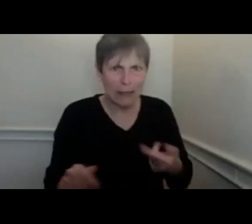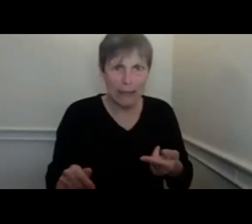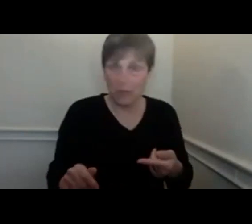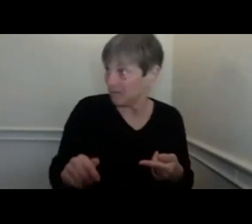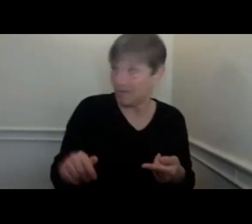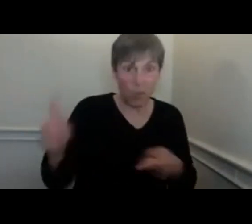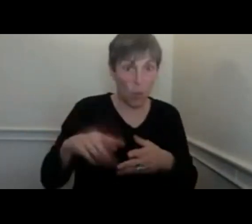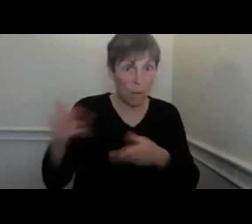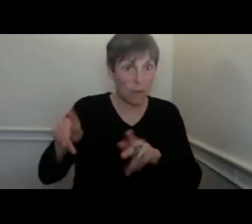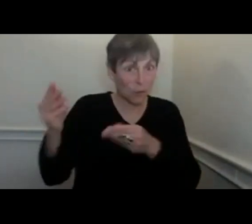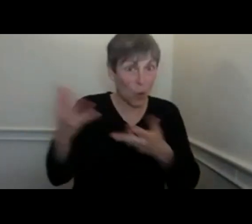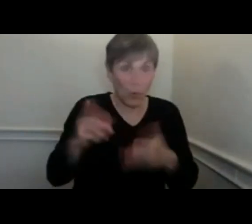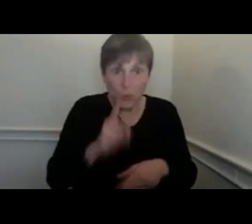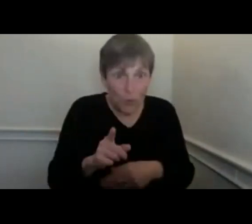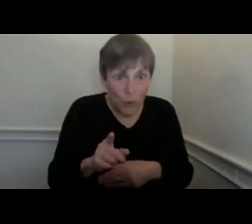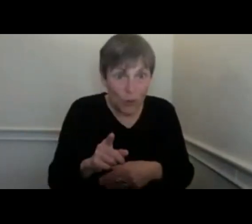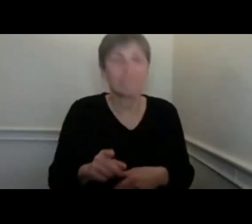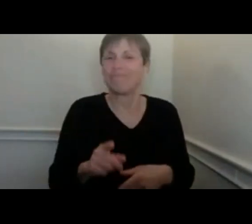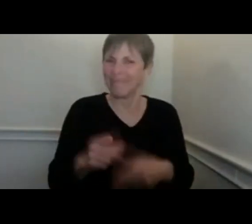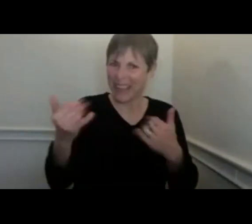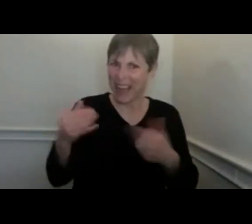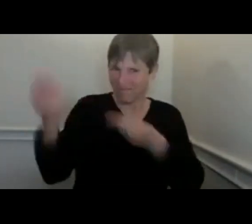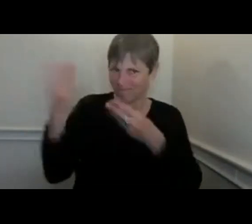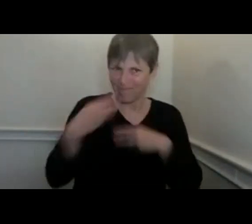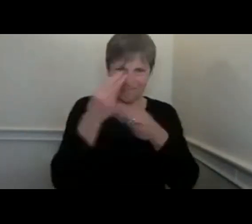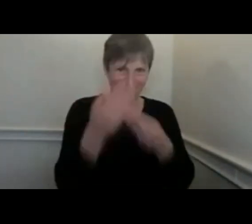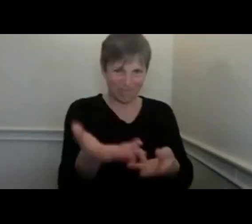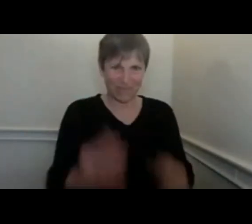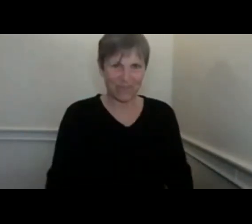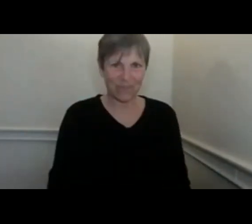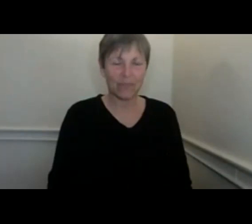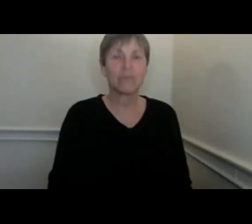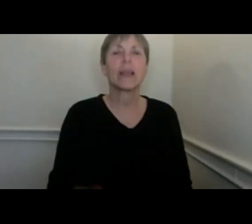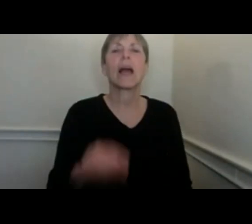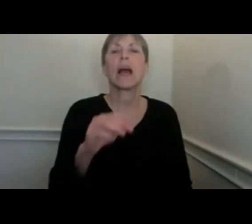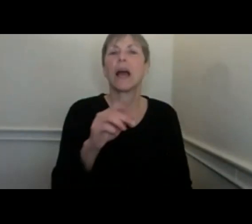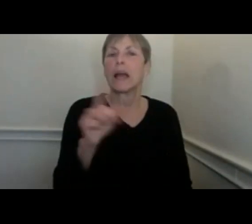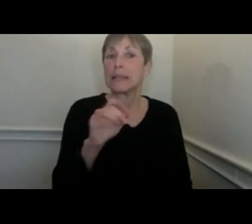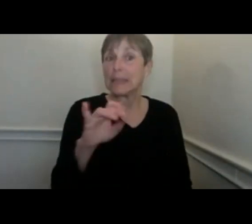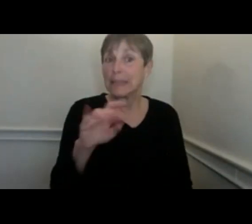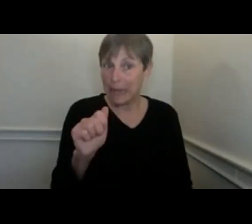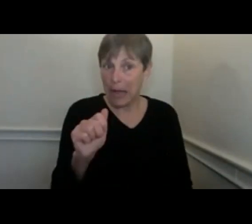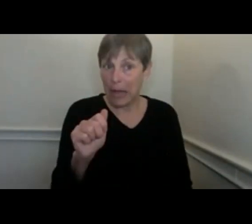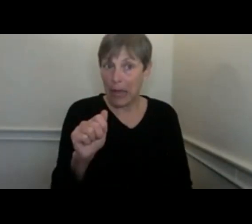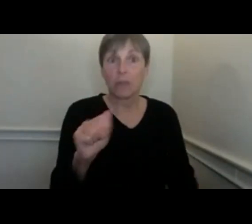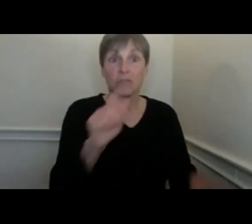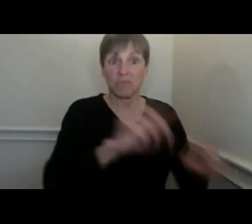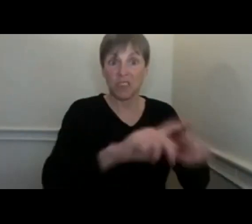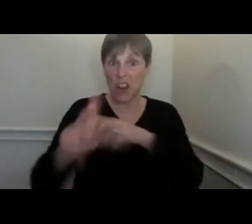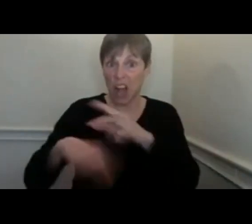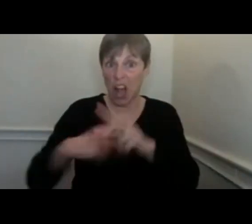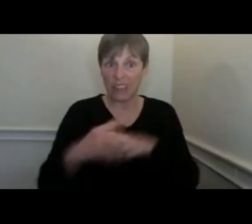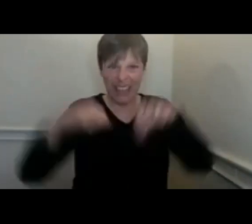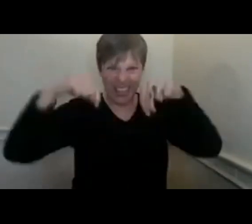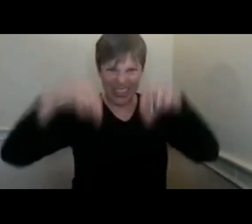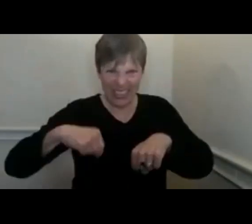is totally true for whatever reason. This is the only zinnia like this. Other ones don't do this. But